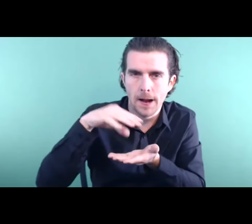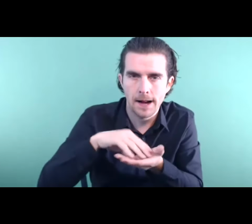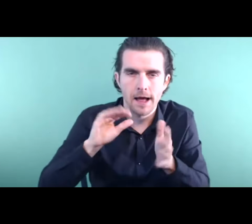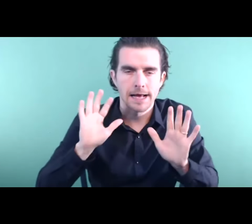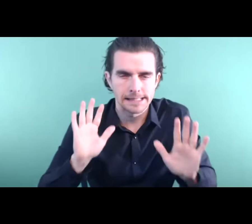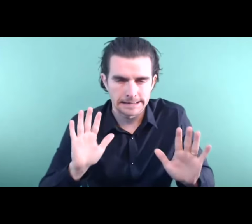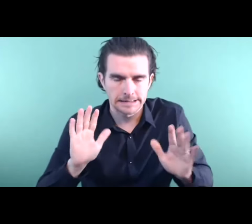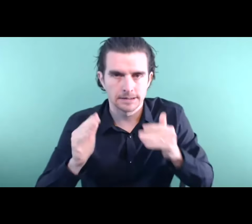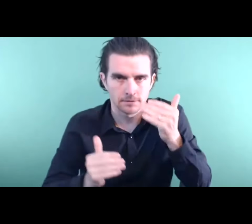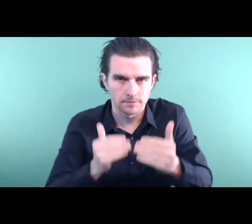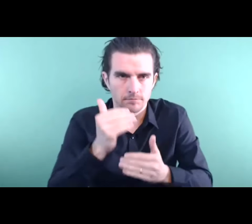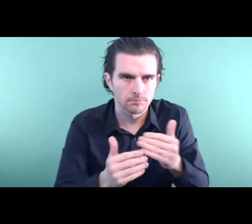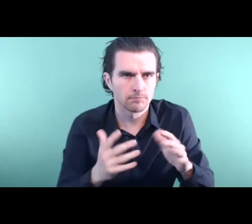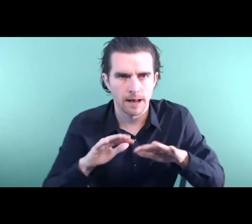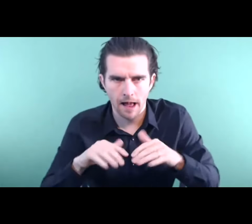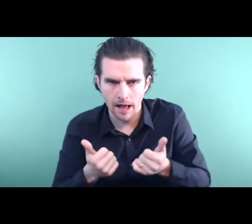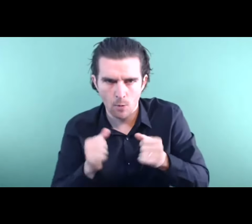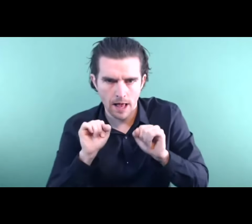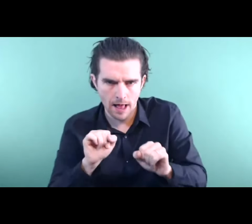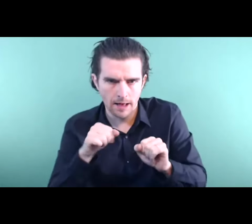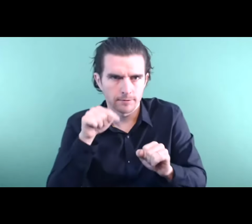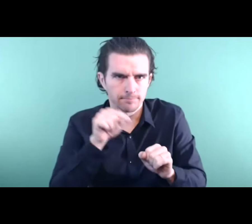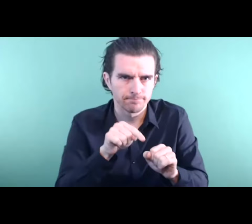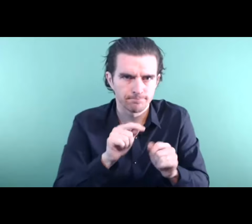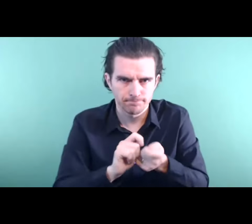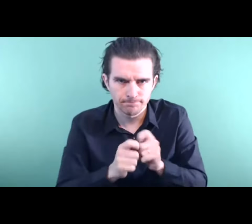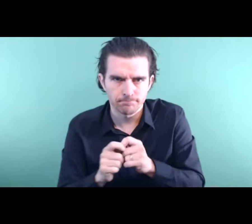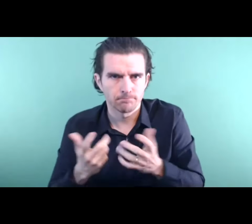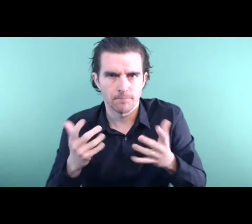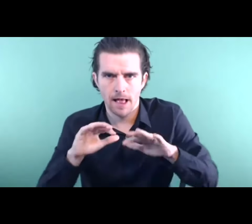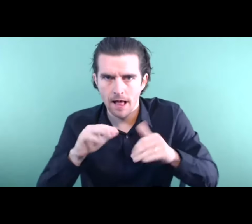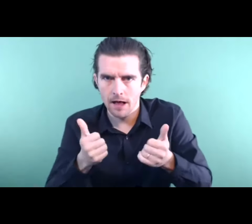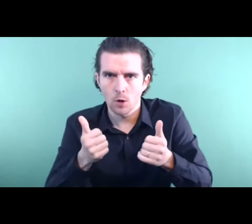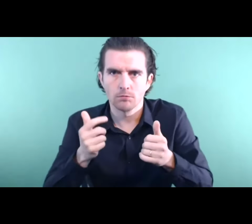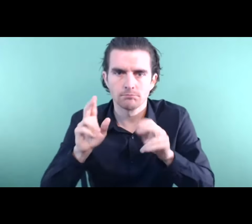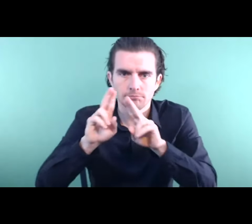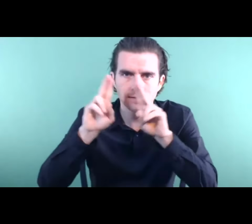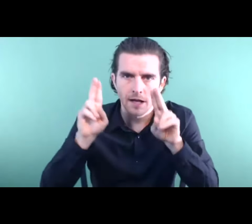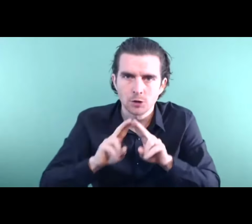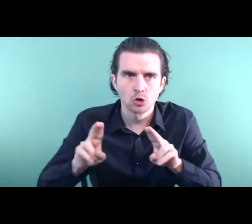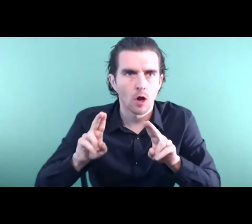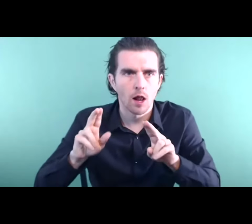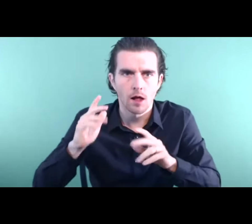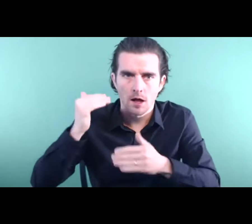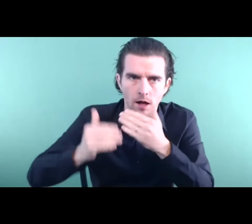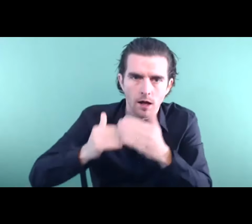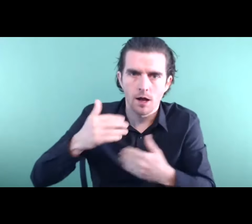in the audience here share a common goal of making sure that we